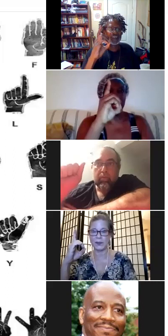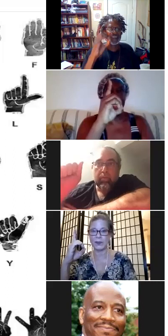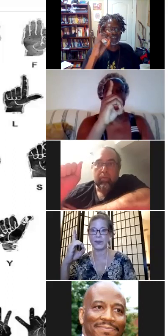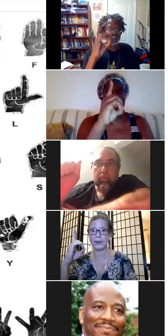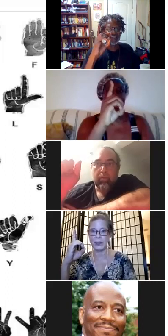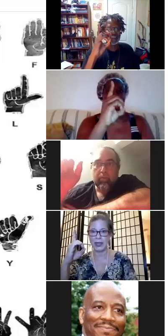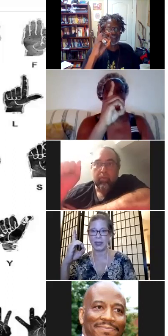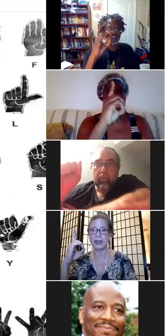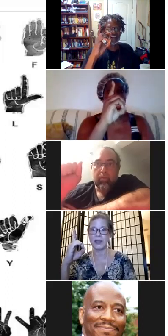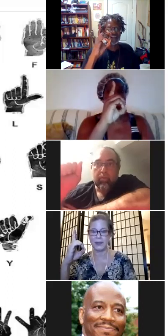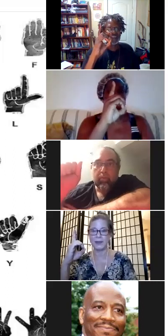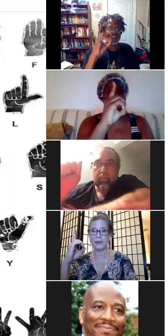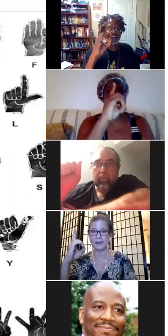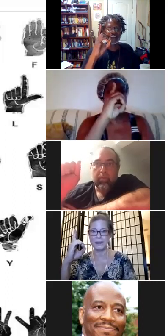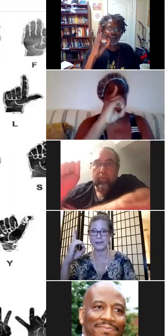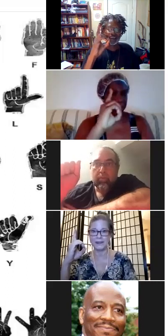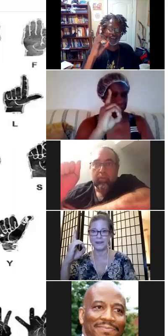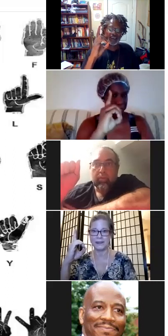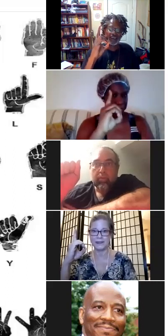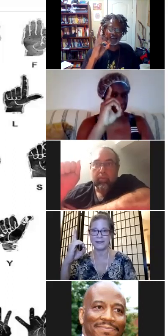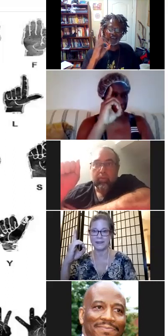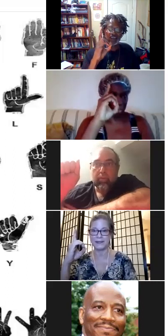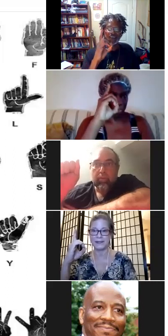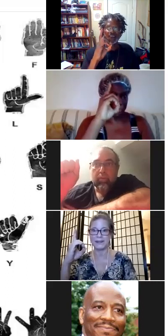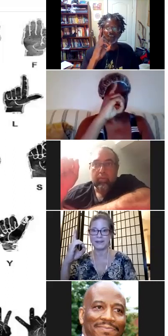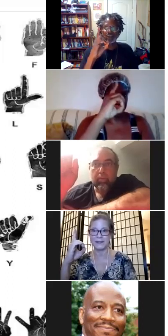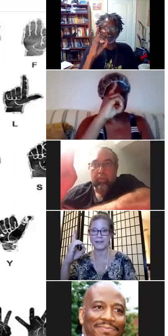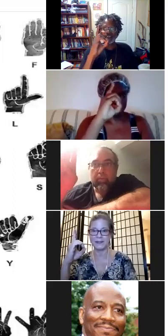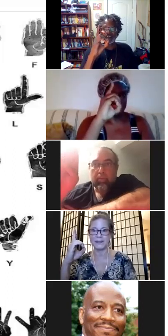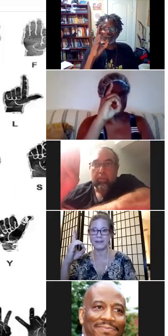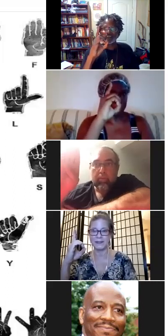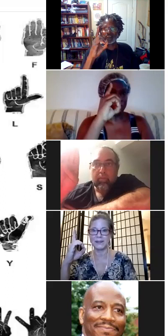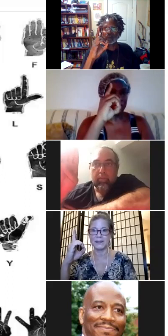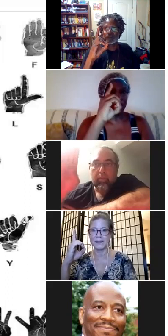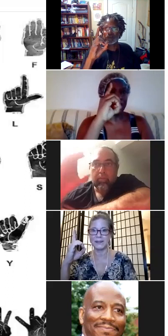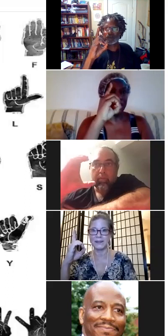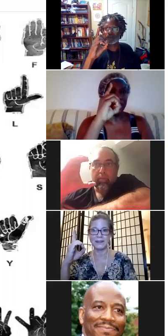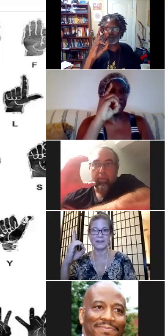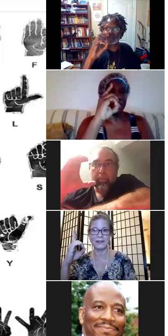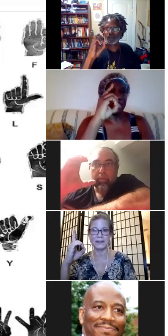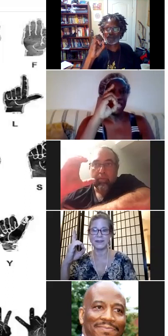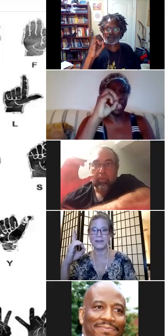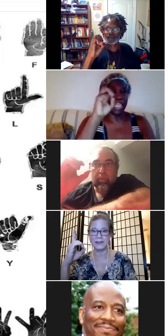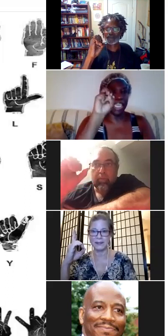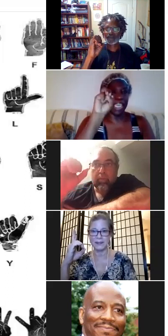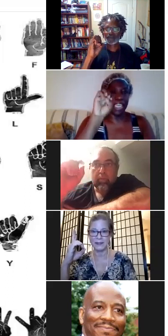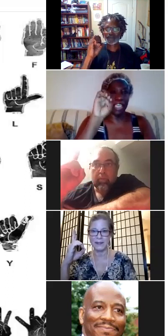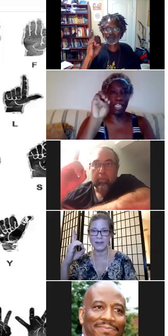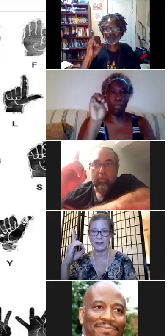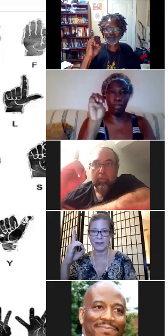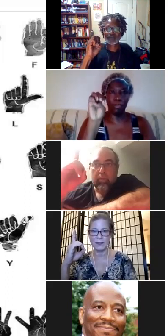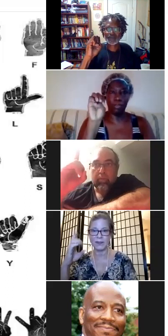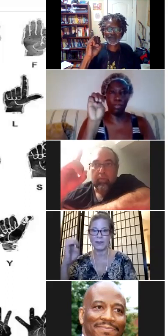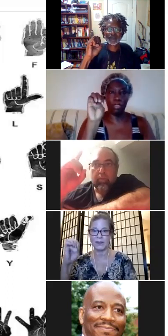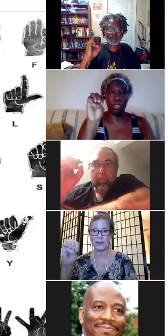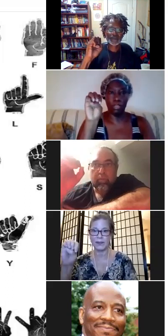your index finger straight up. That's D. Okay. Okay. E.